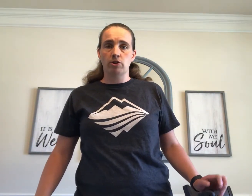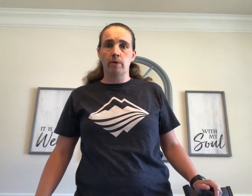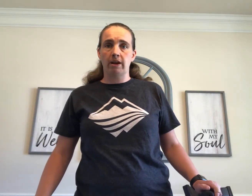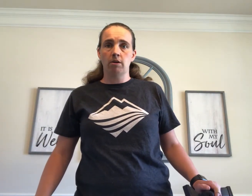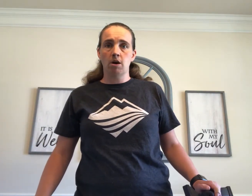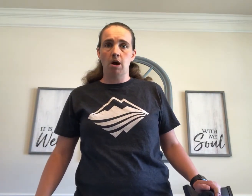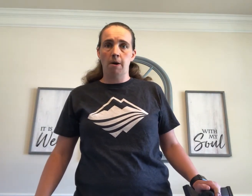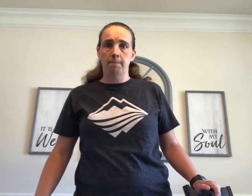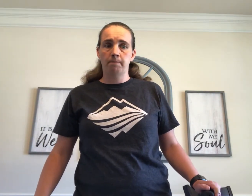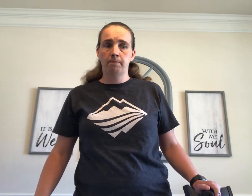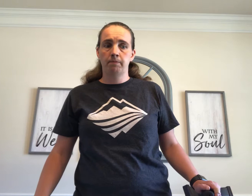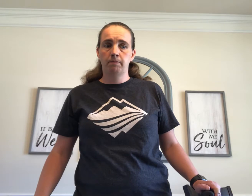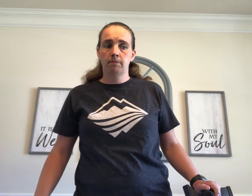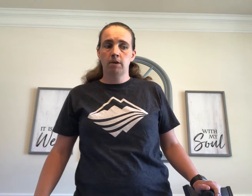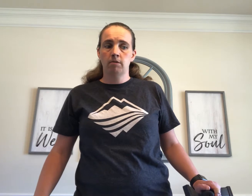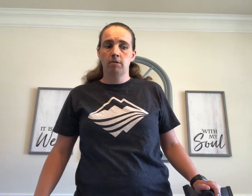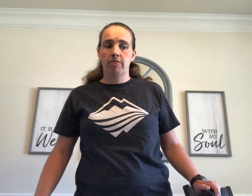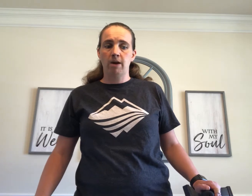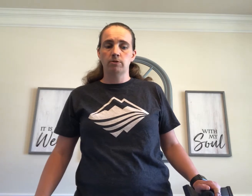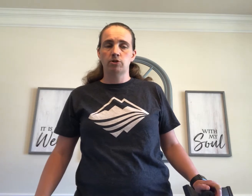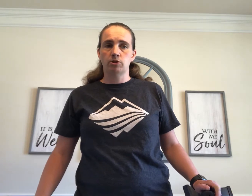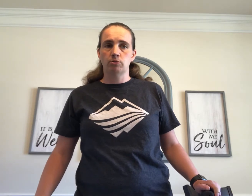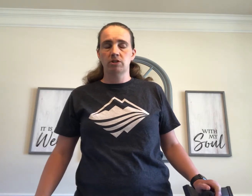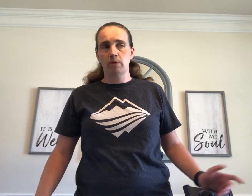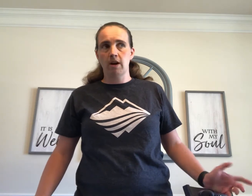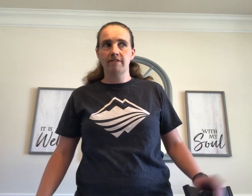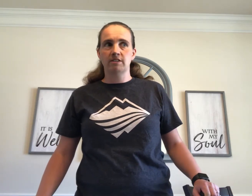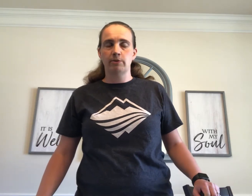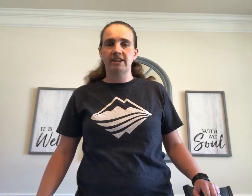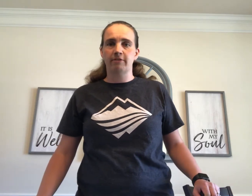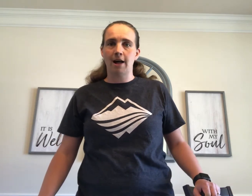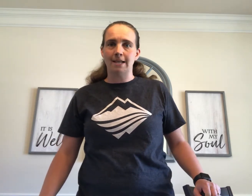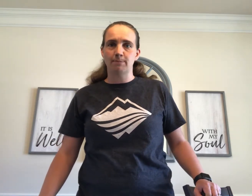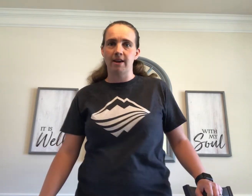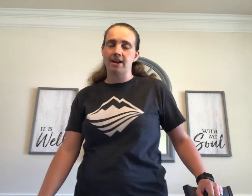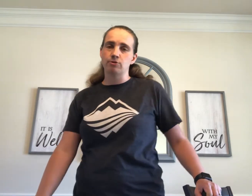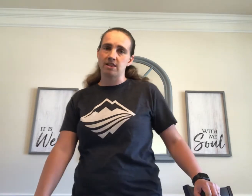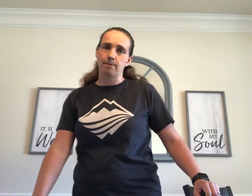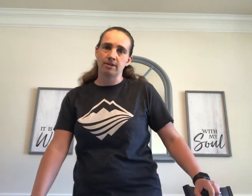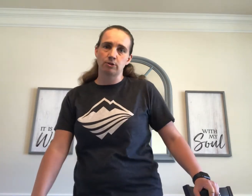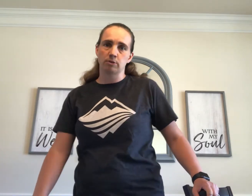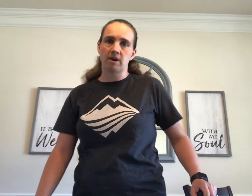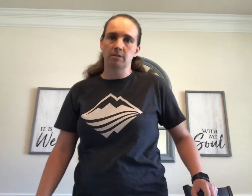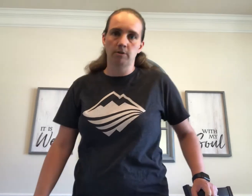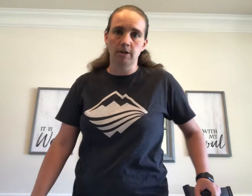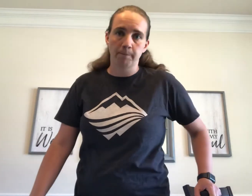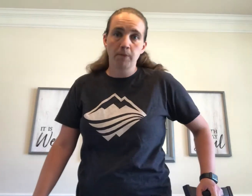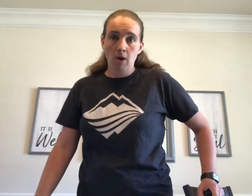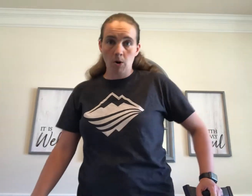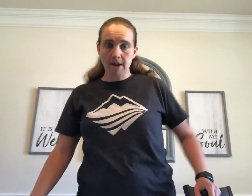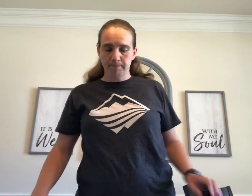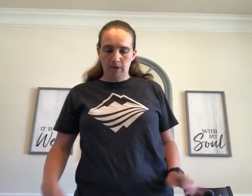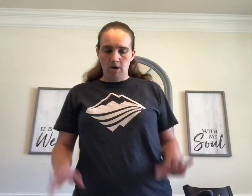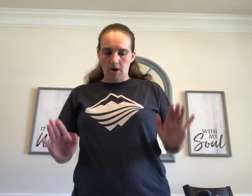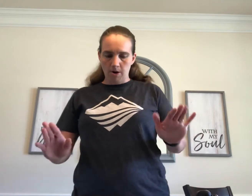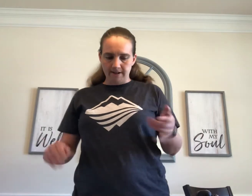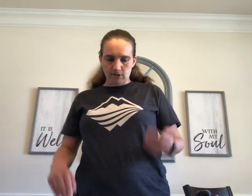doing. That was due this week. Obviously we didn't have class, but I do need them as soon as possible. So, okay. All right,